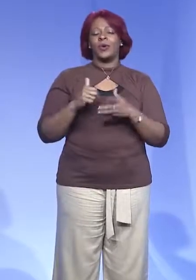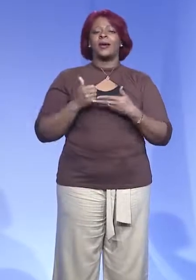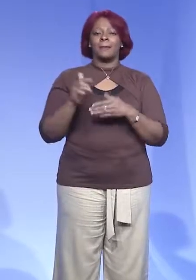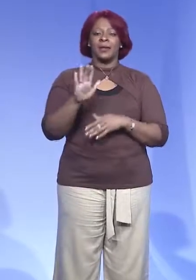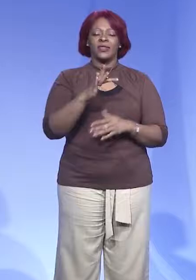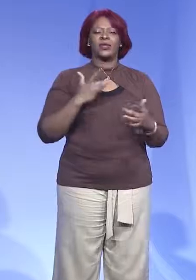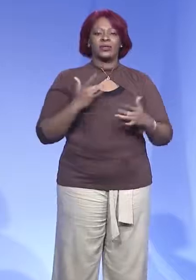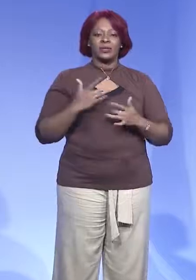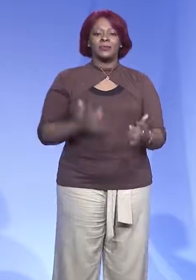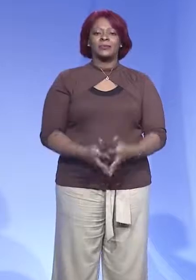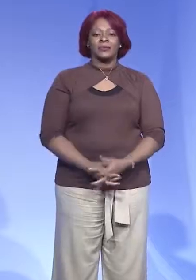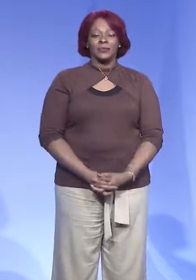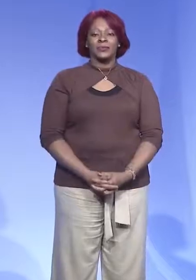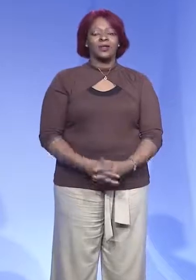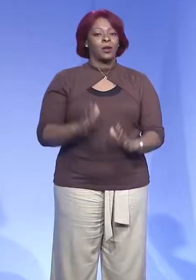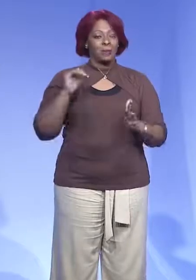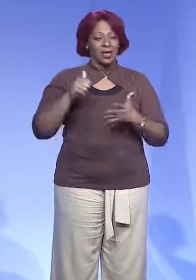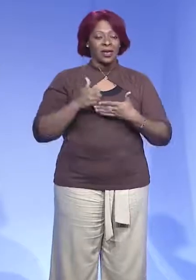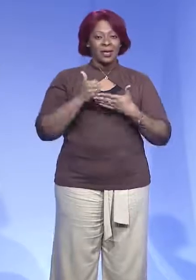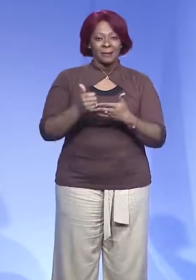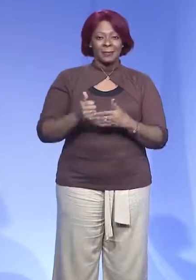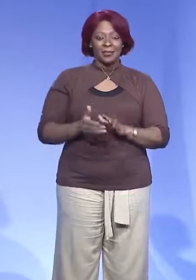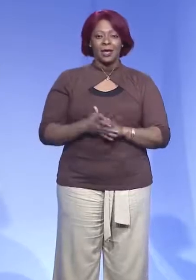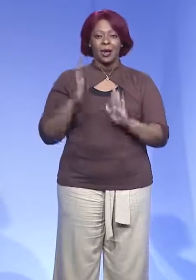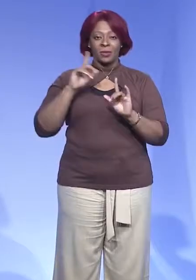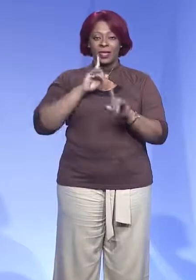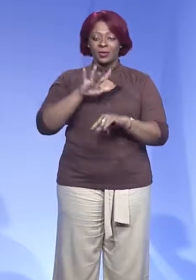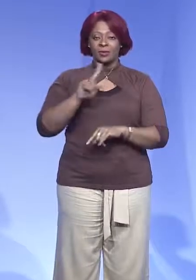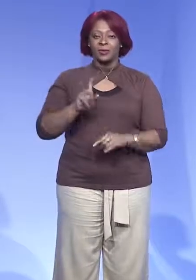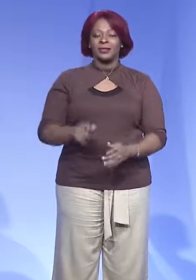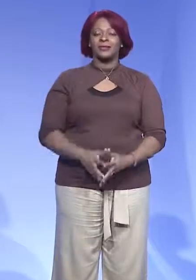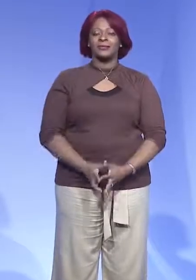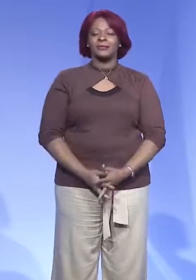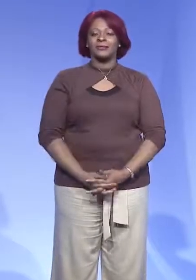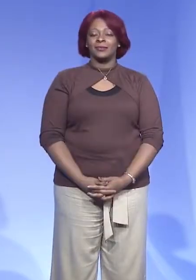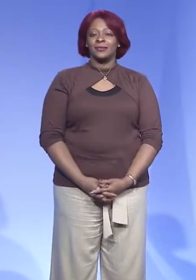their concern. I hope that helps, and I hope it answers your questions.